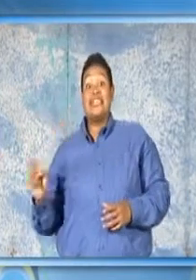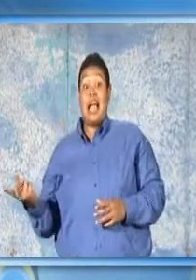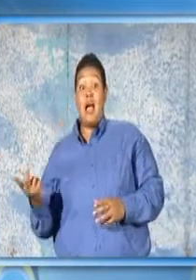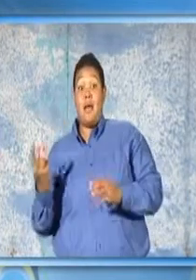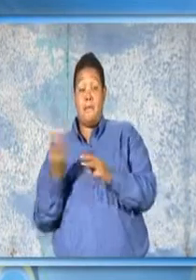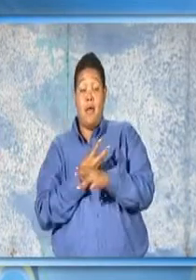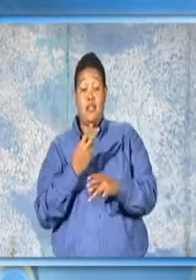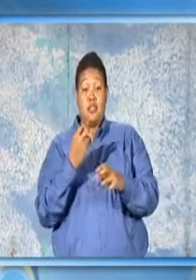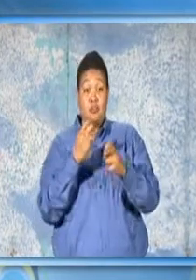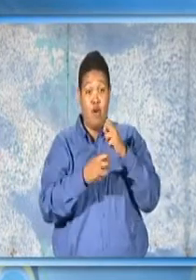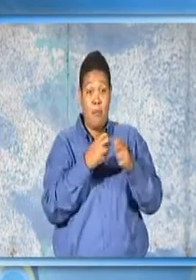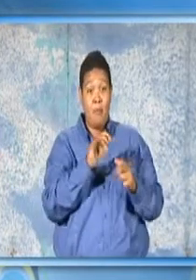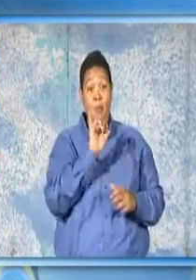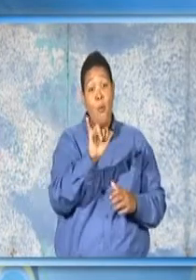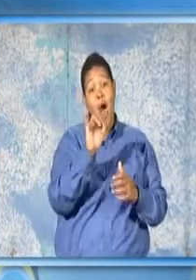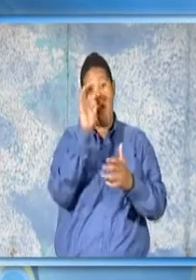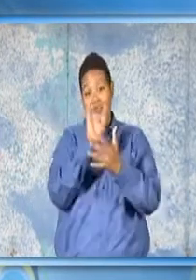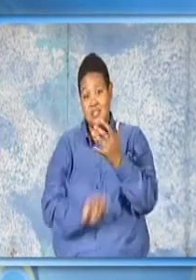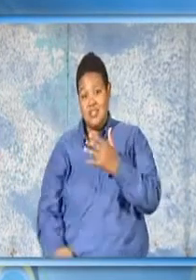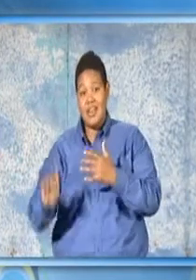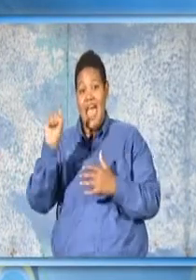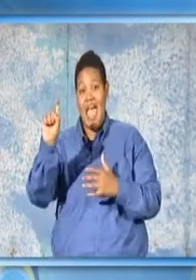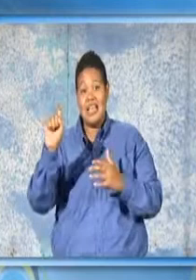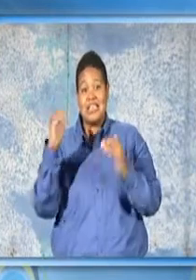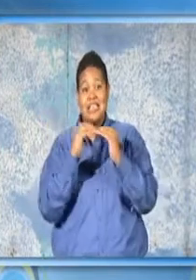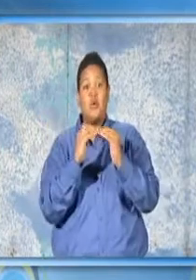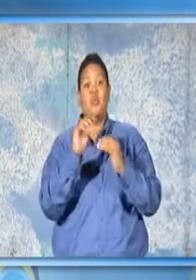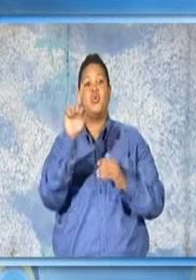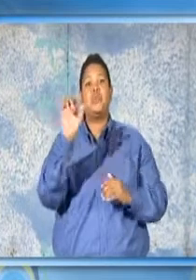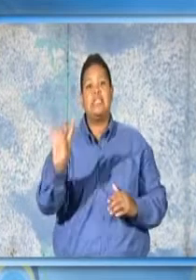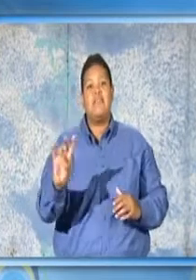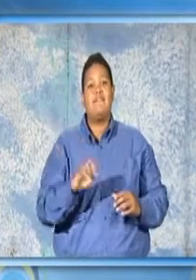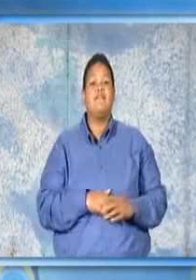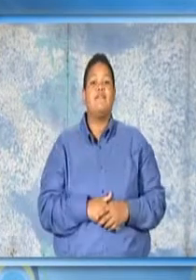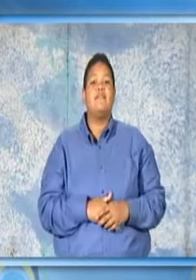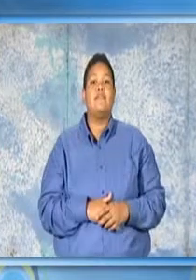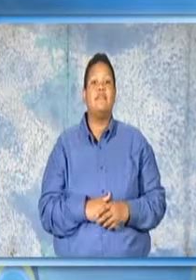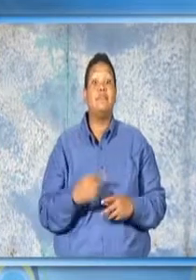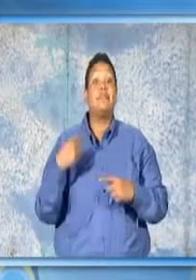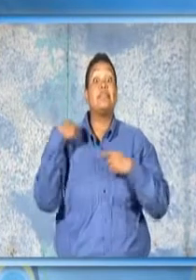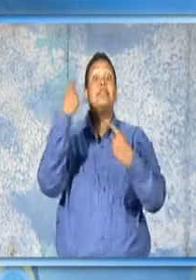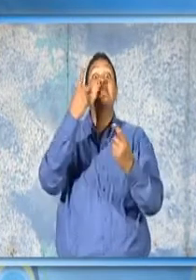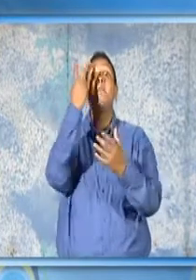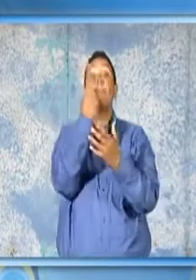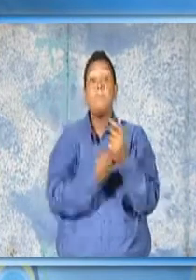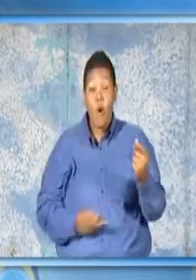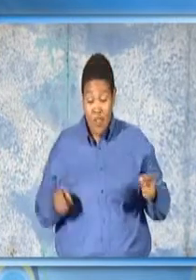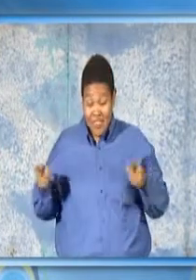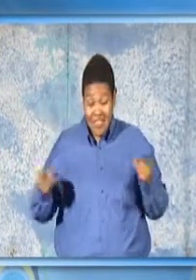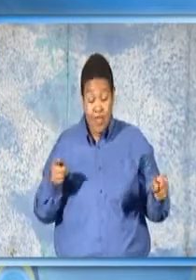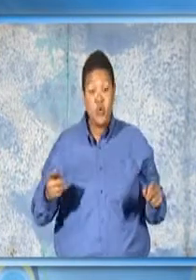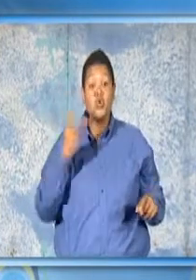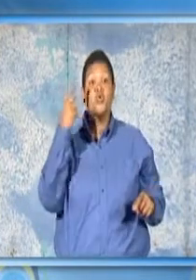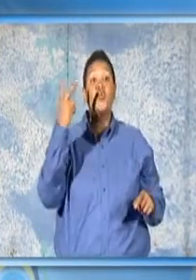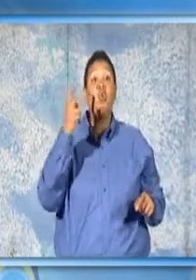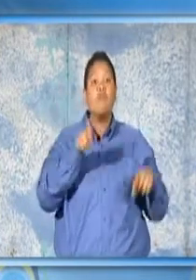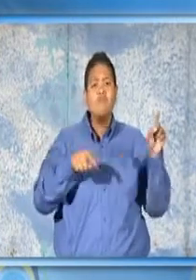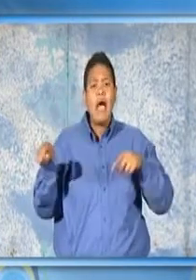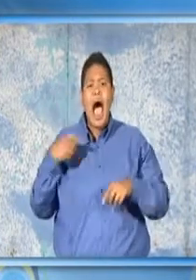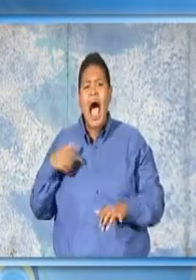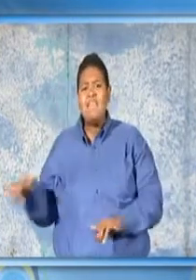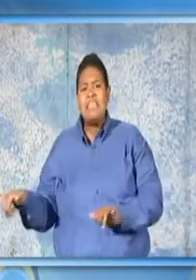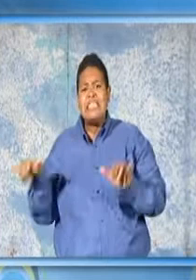equation, y minus x equals 27. Since in both equations the two variables have the